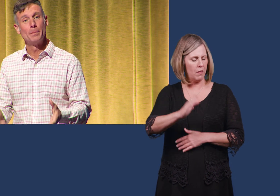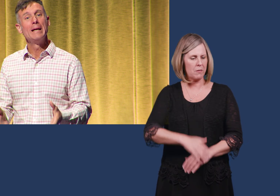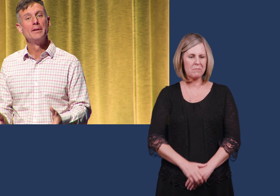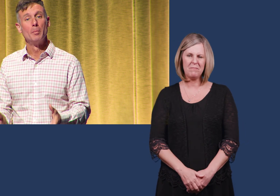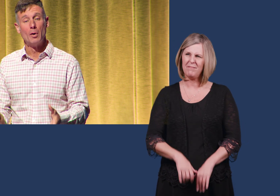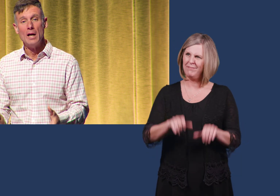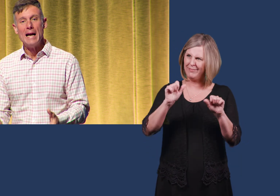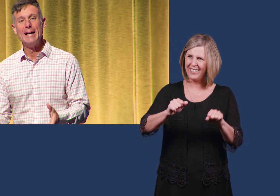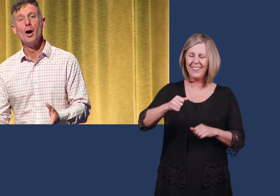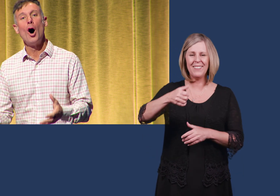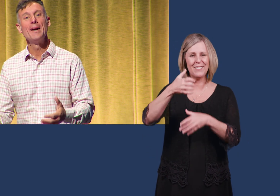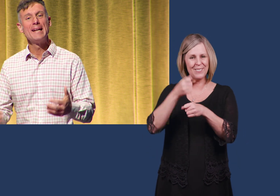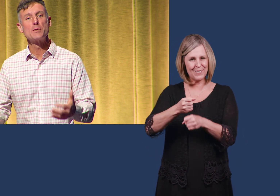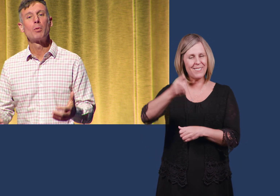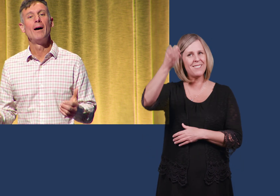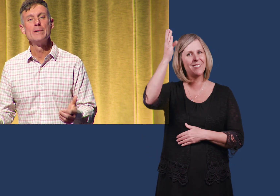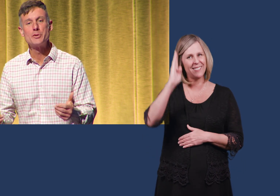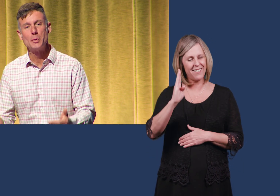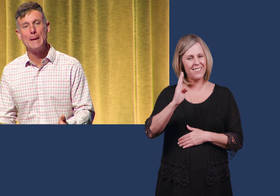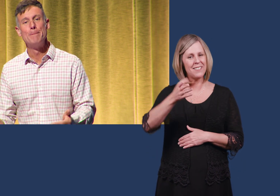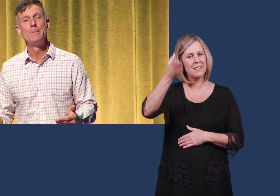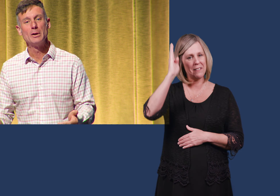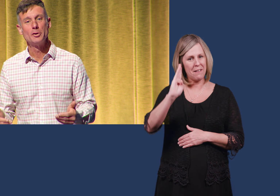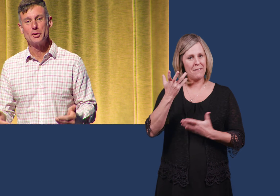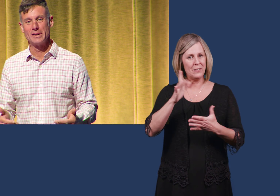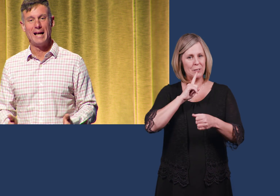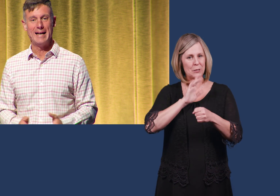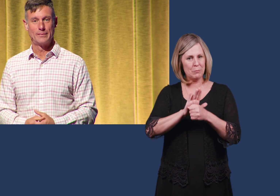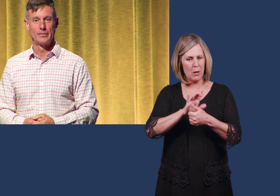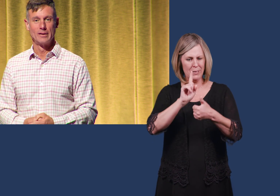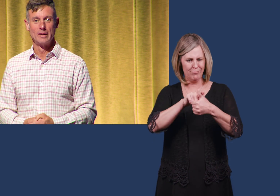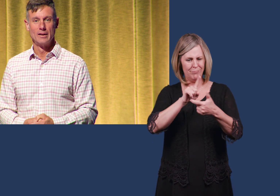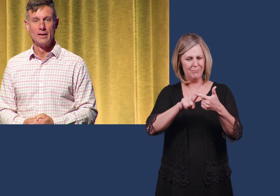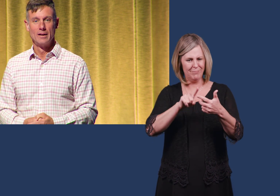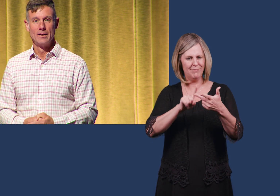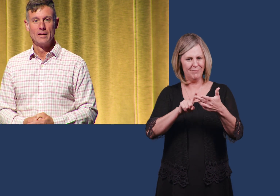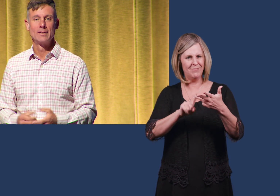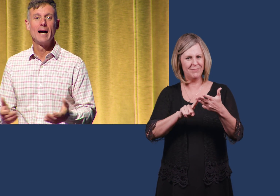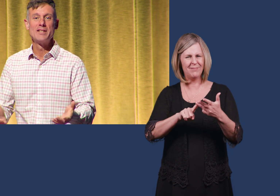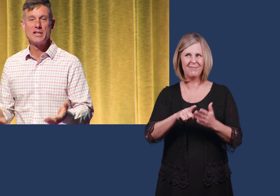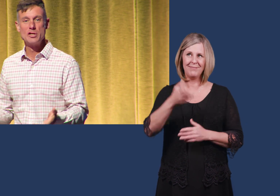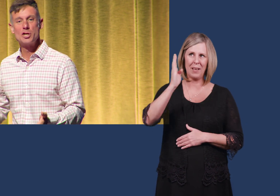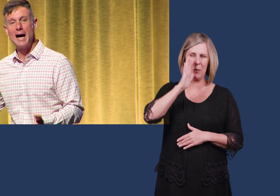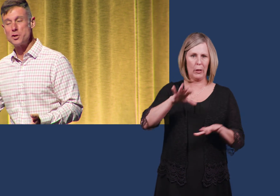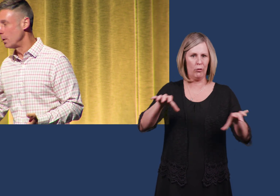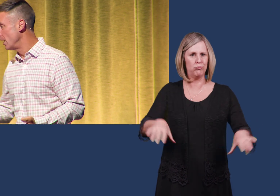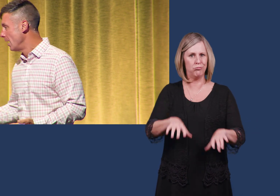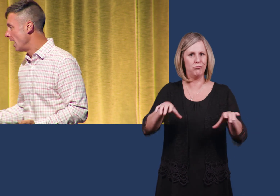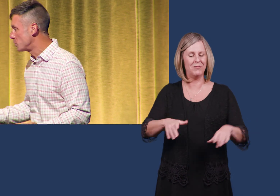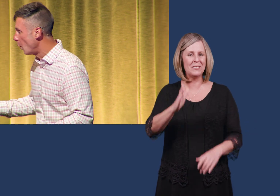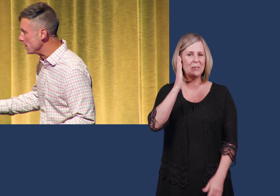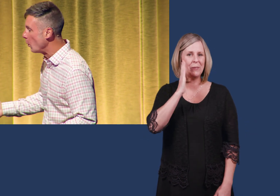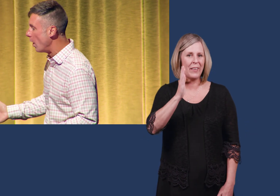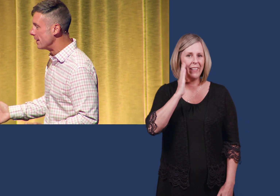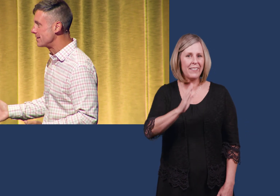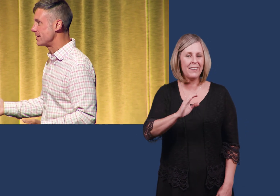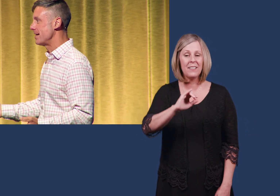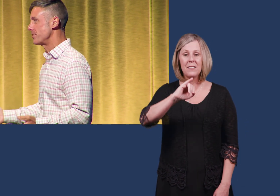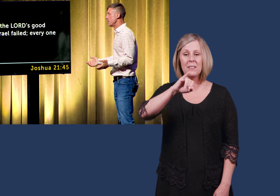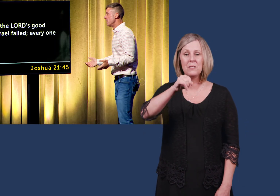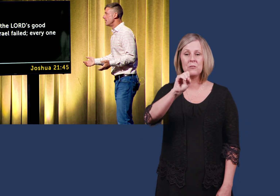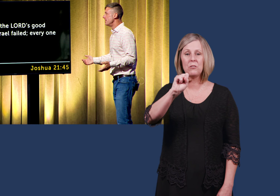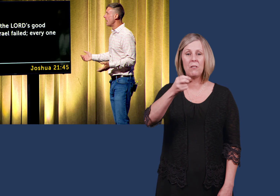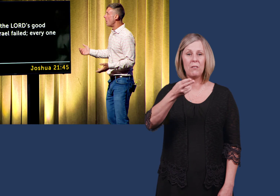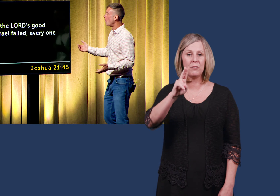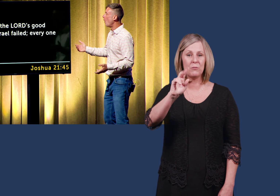and dependable, and on His promise you can build your life. God says in Joshua 21, He says